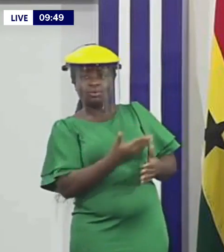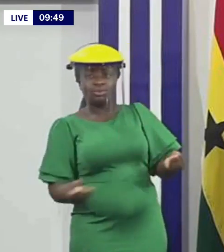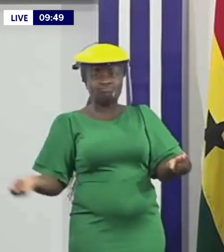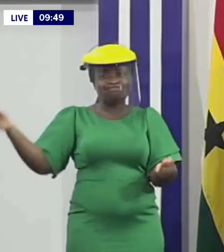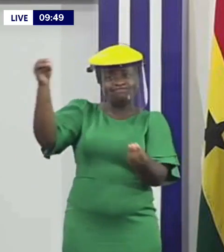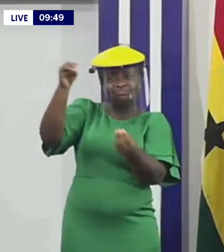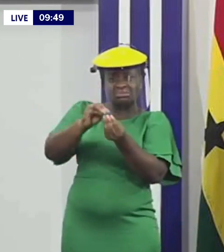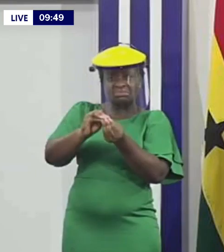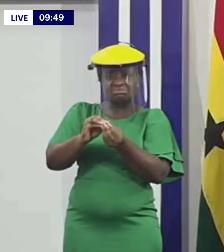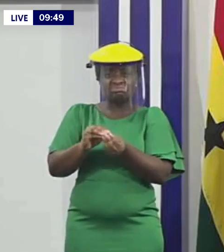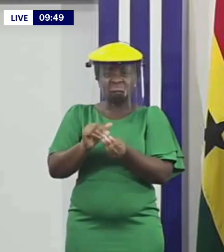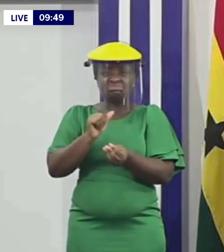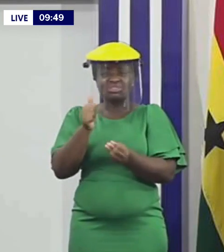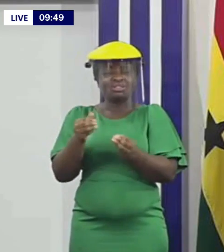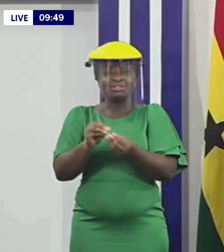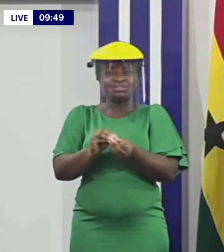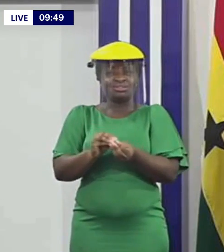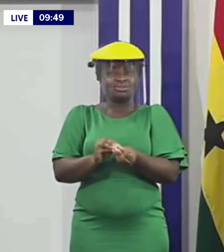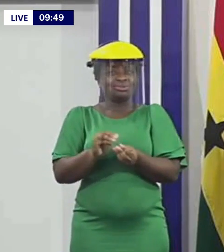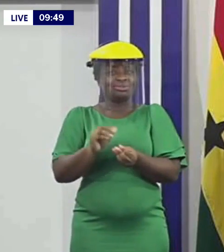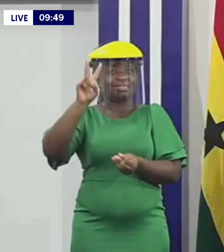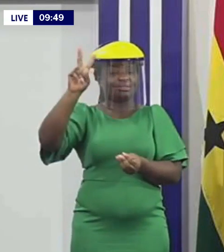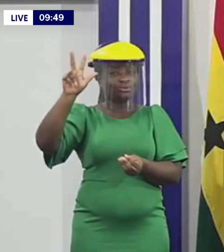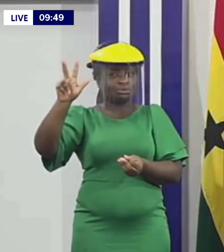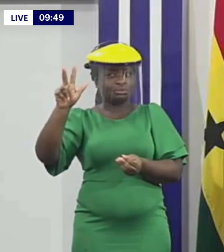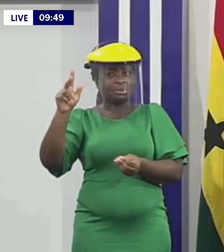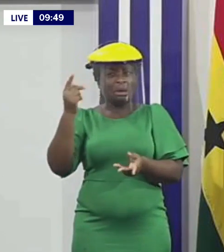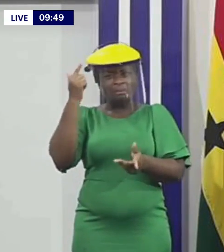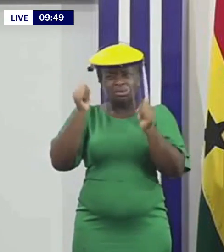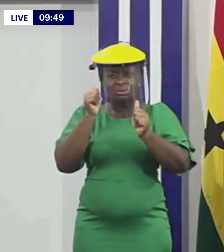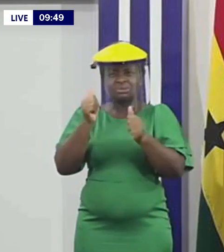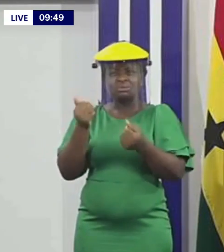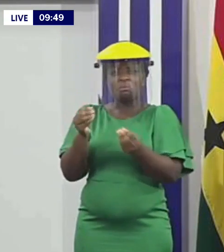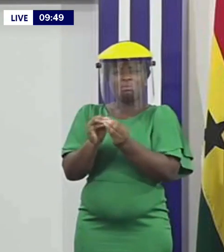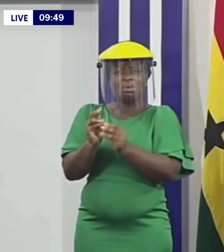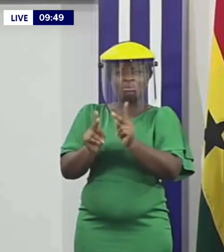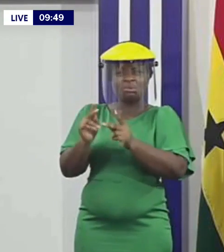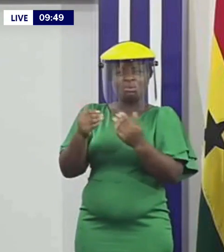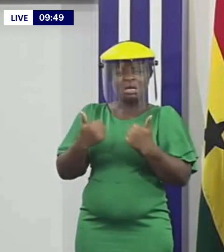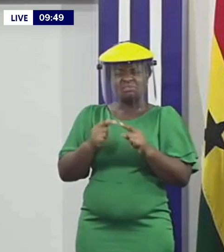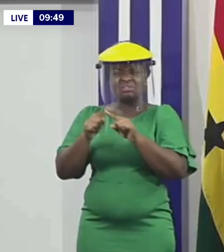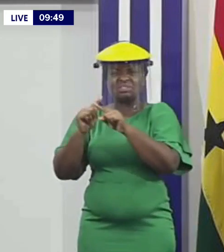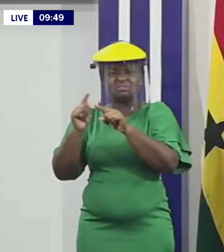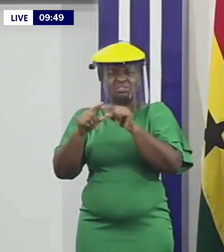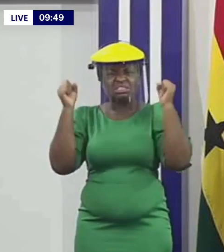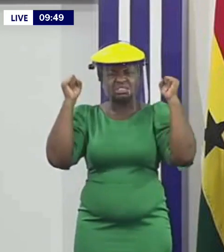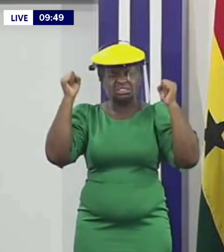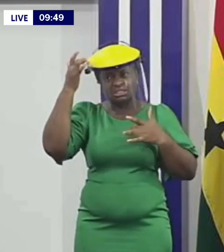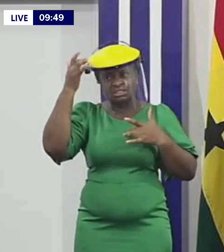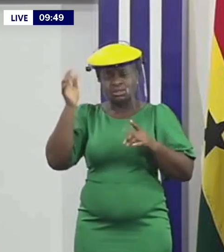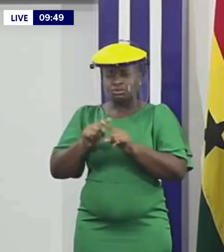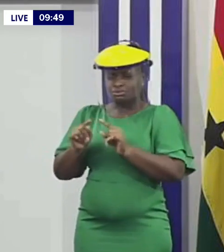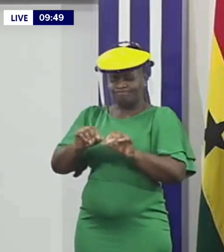up, they will not add up to 32, because one person may have 2 or more comorbid conditions, and we put them based on the